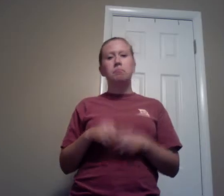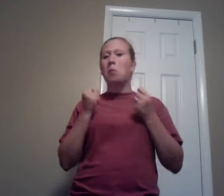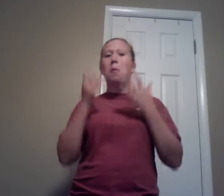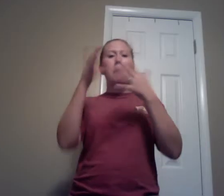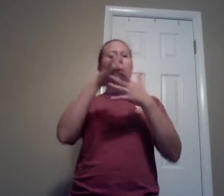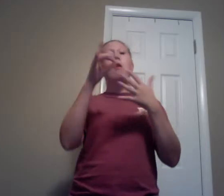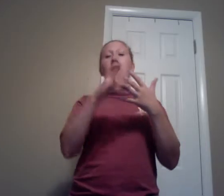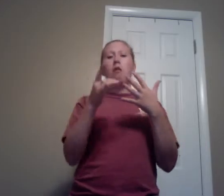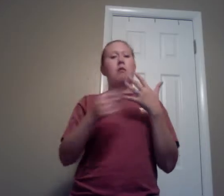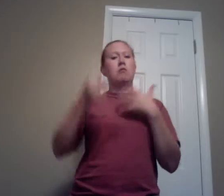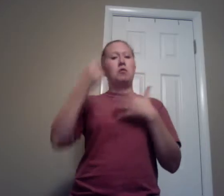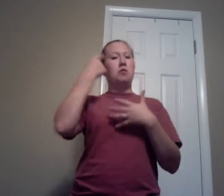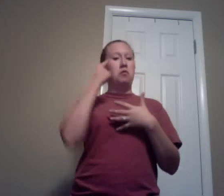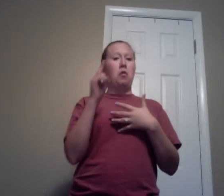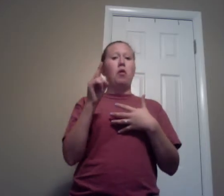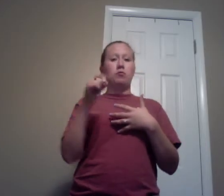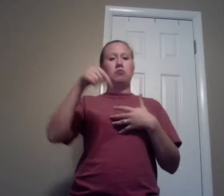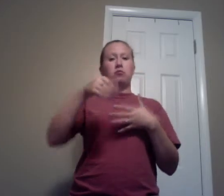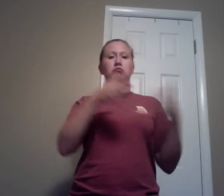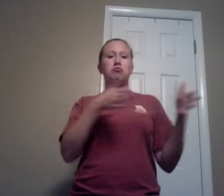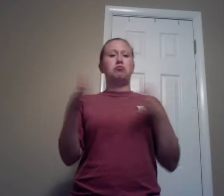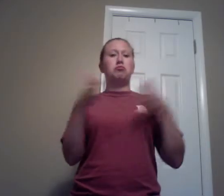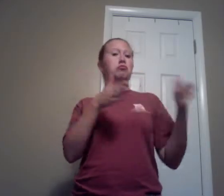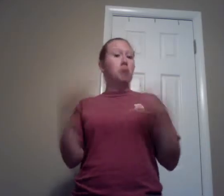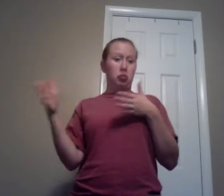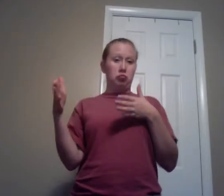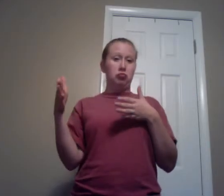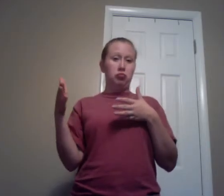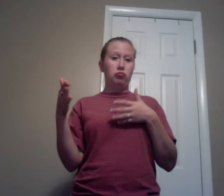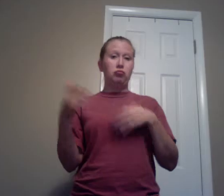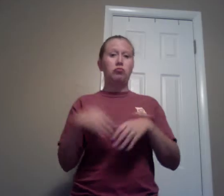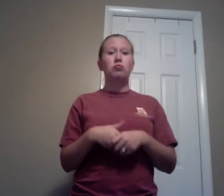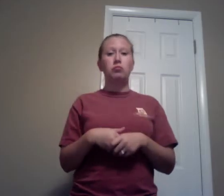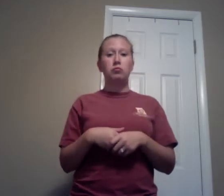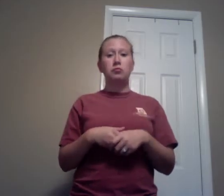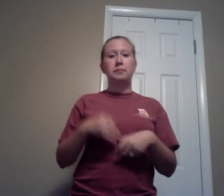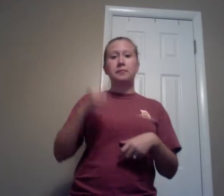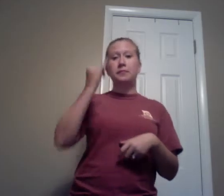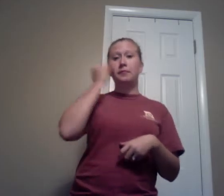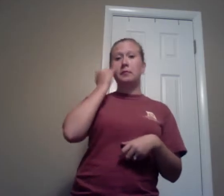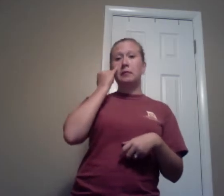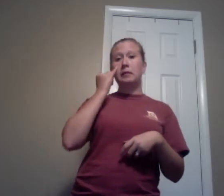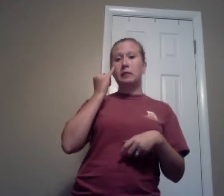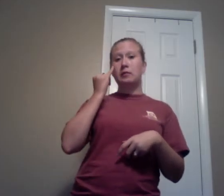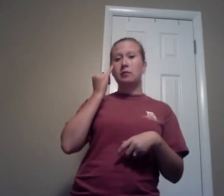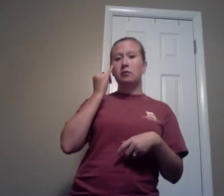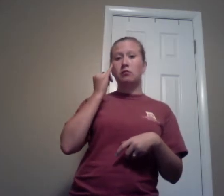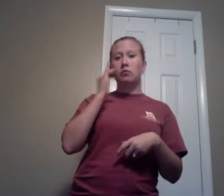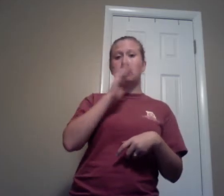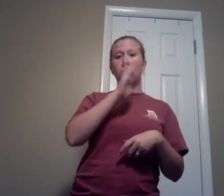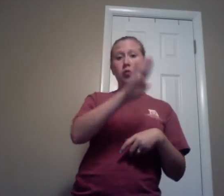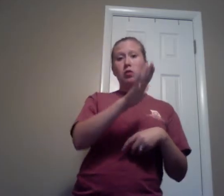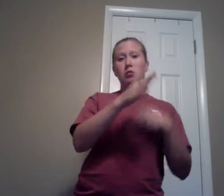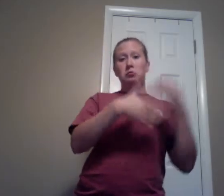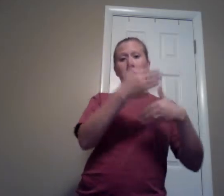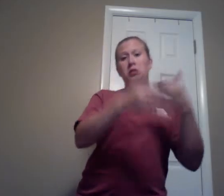can always discuss them with your endoscopist if they seem to differ from the instructions you get in the mail. So you are going